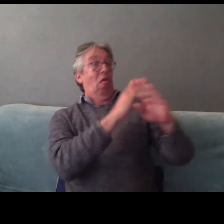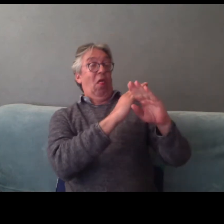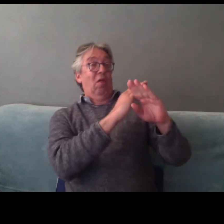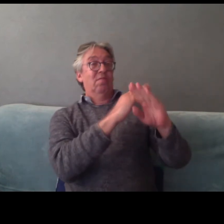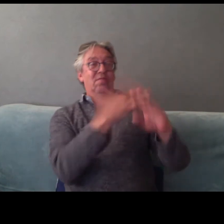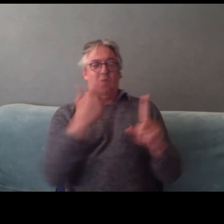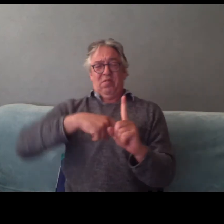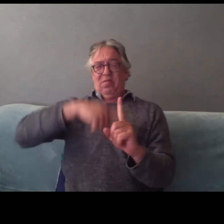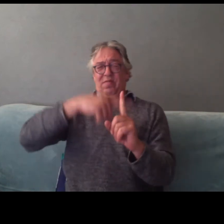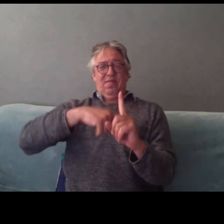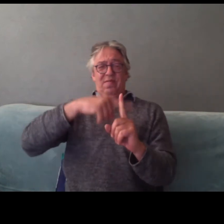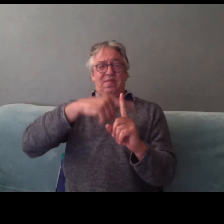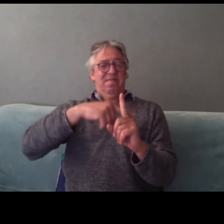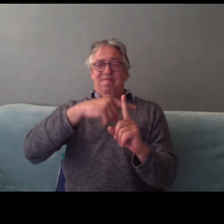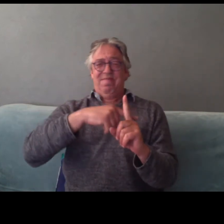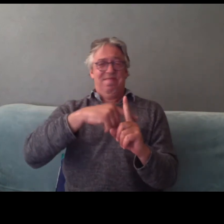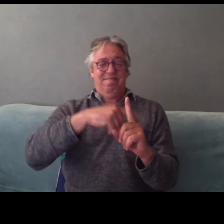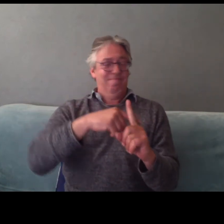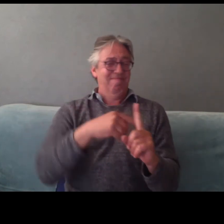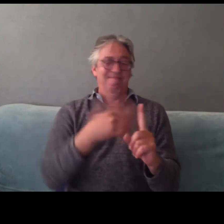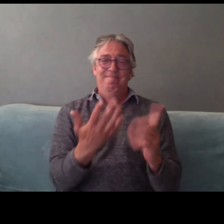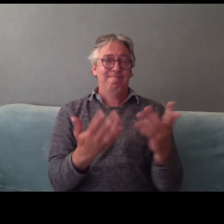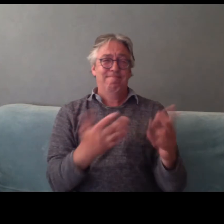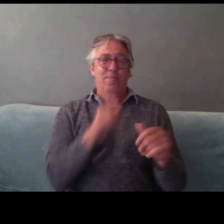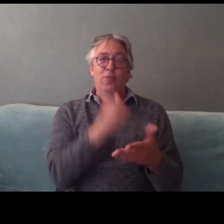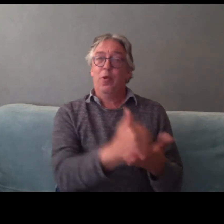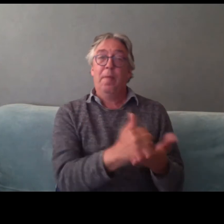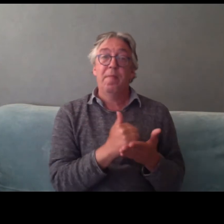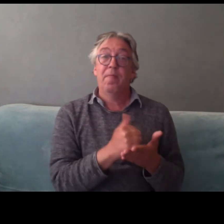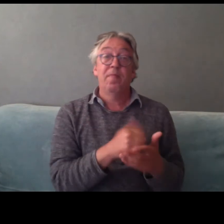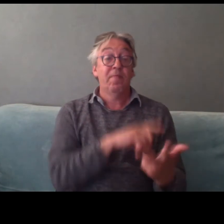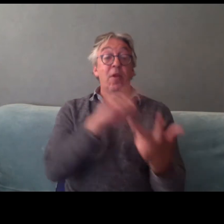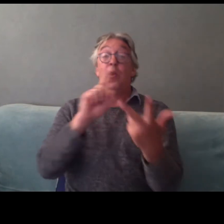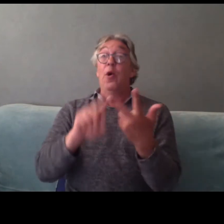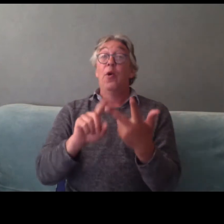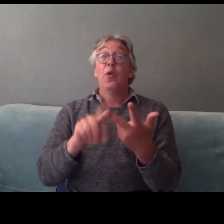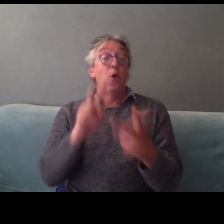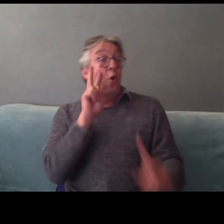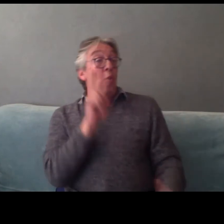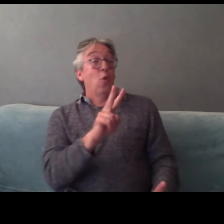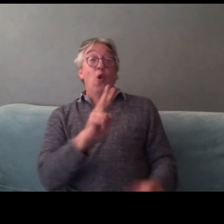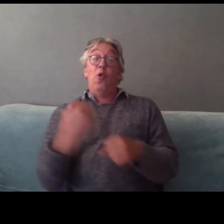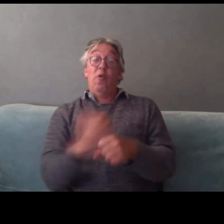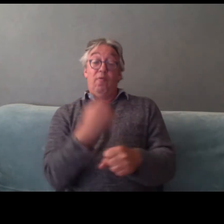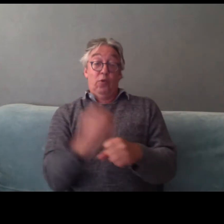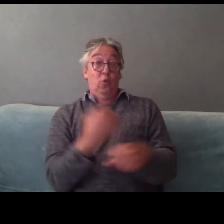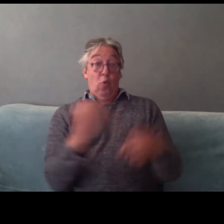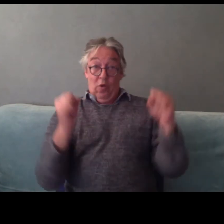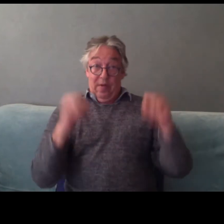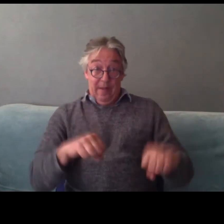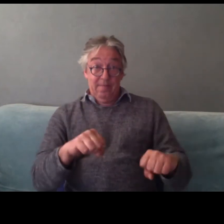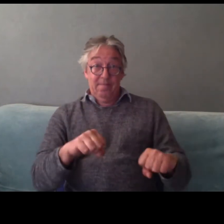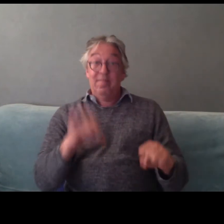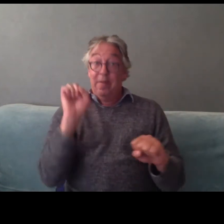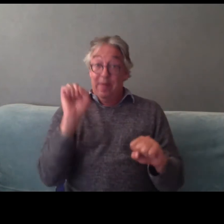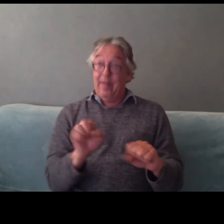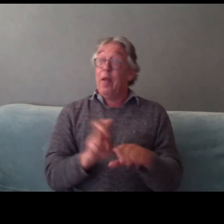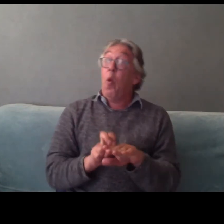functional capacity. Can you walk upstairs? Can you lift an object? Can you stand? Can you